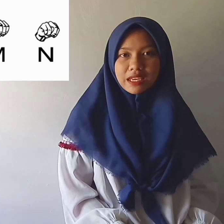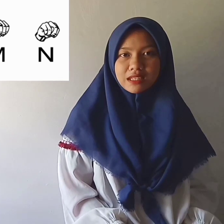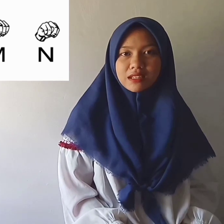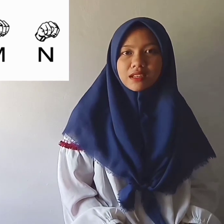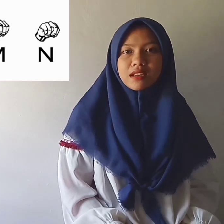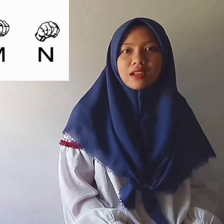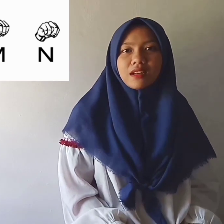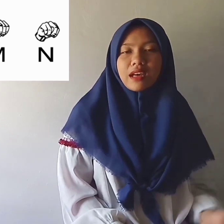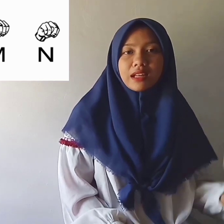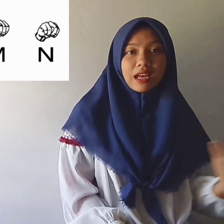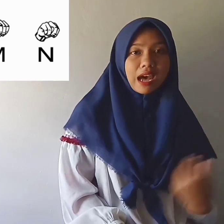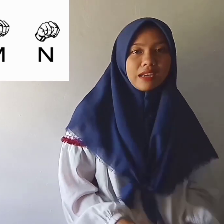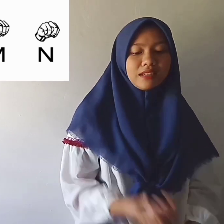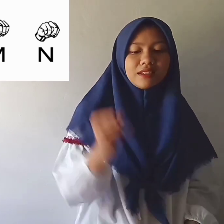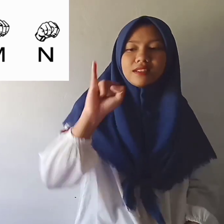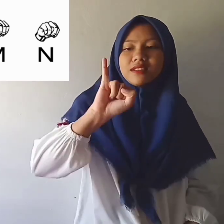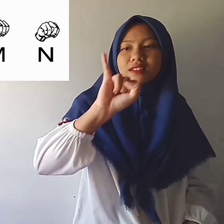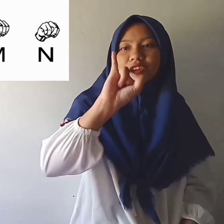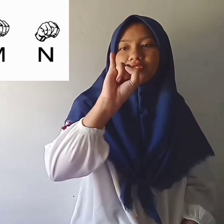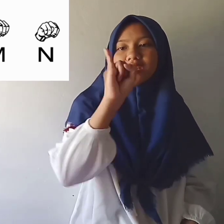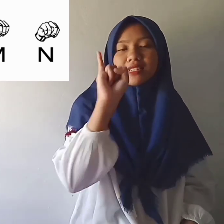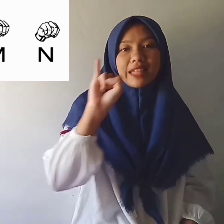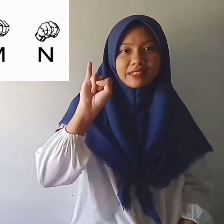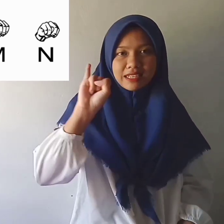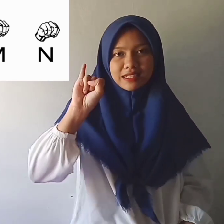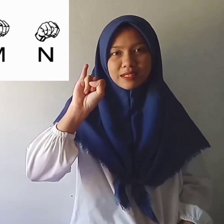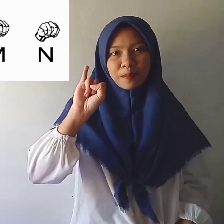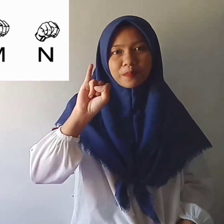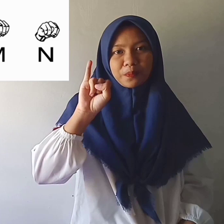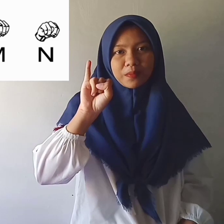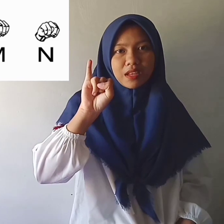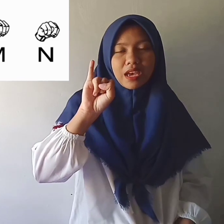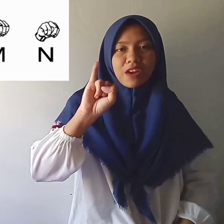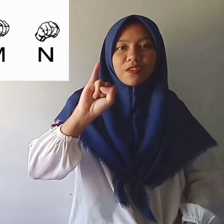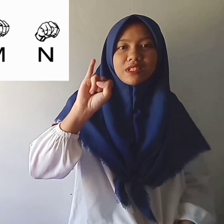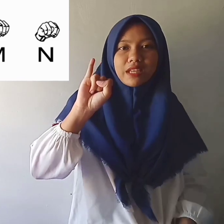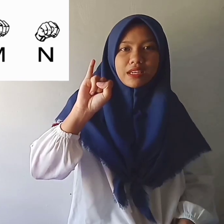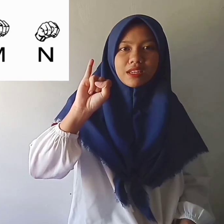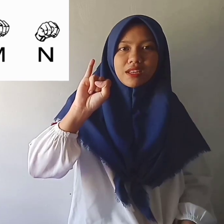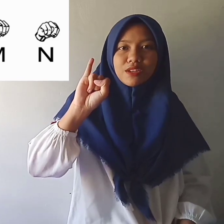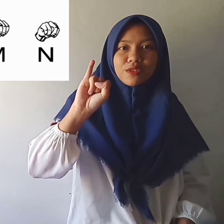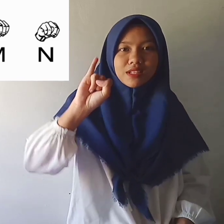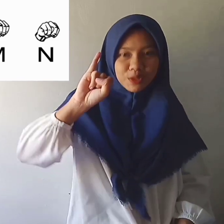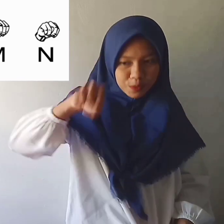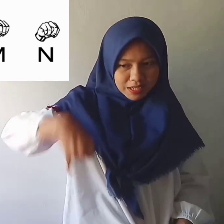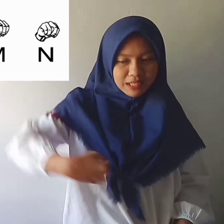J. At I, your finger is like this. And for J, you just swing it like